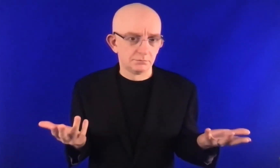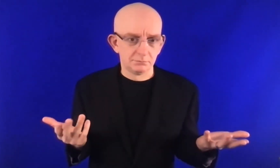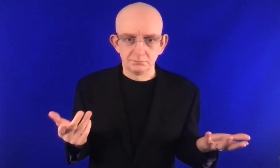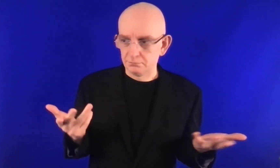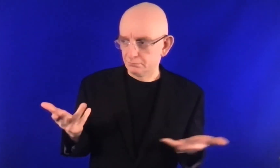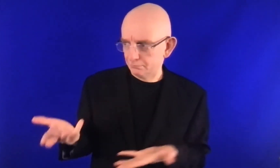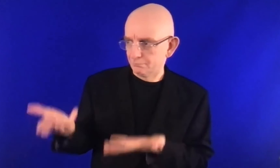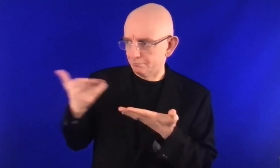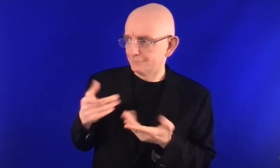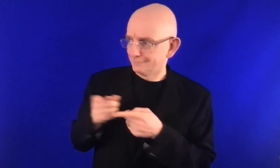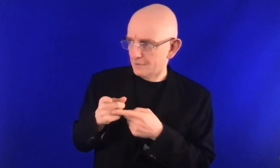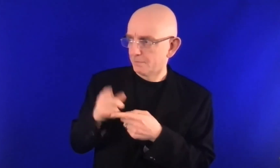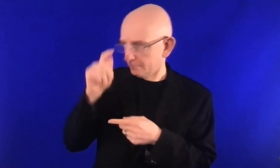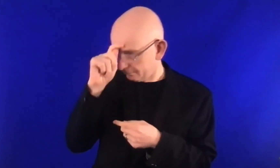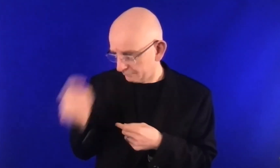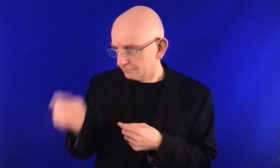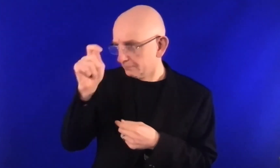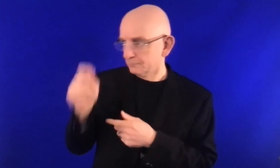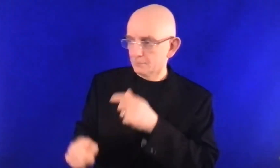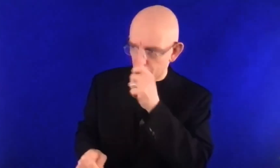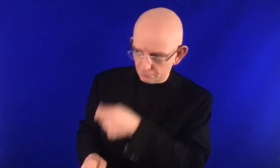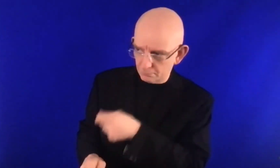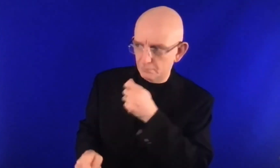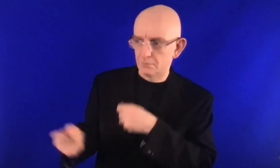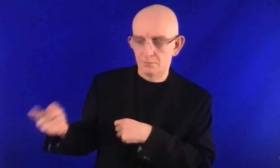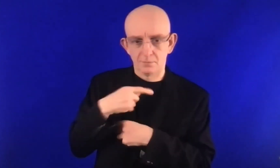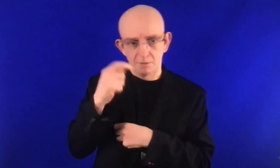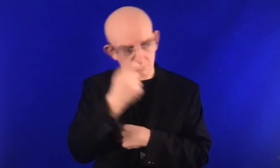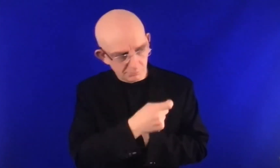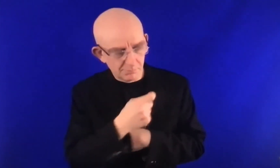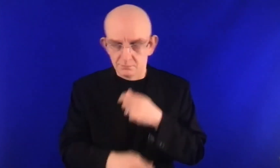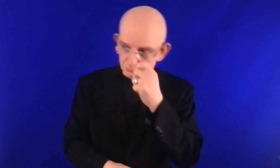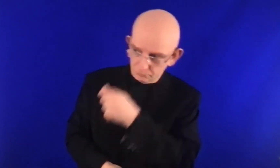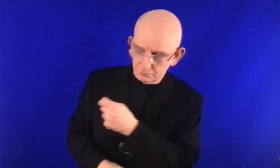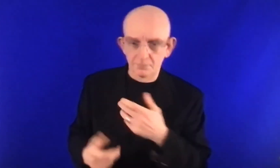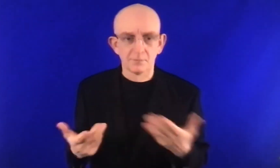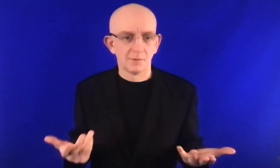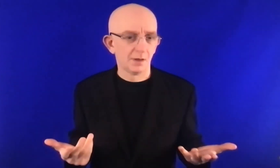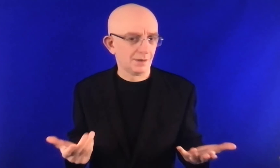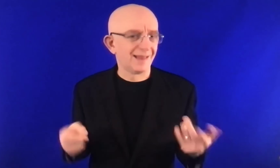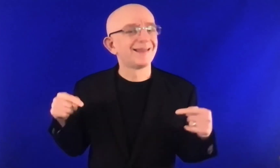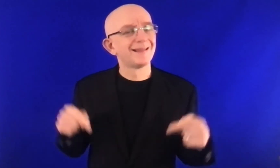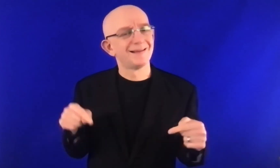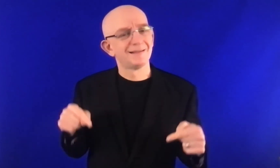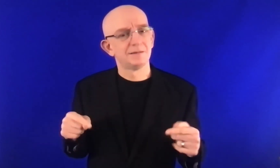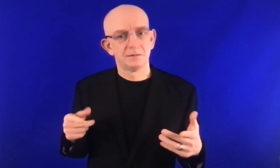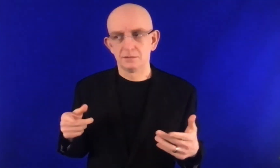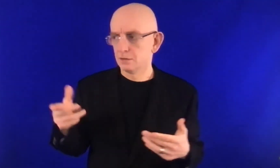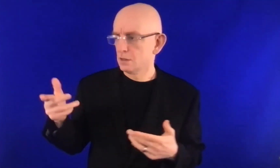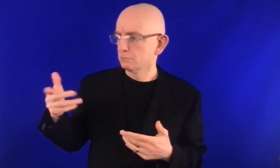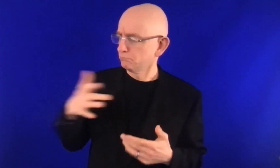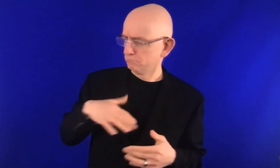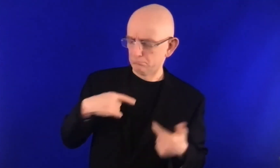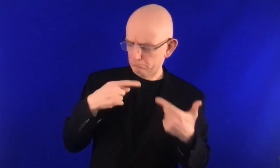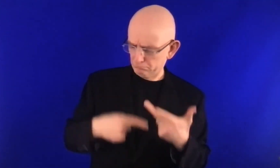in order to have the same conditions equal conditions like other people and